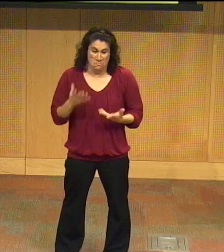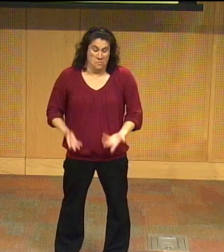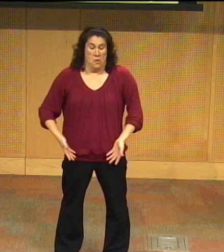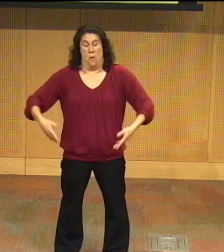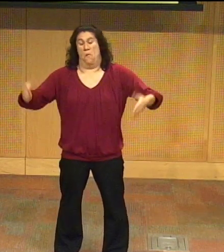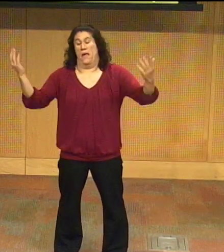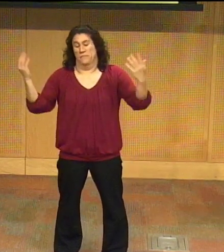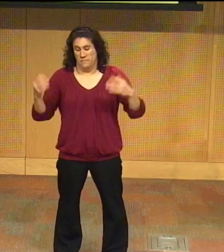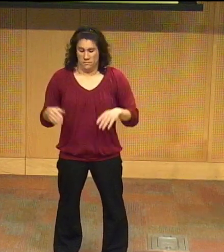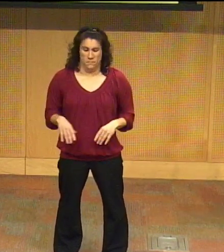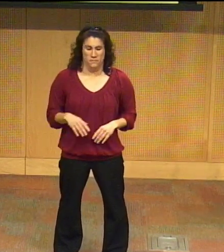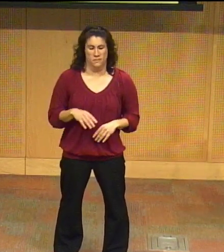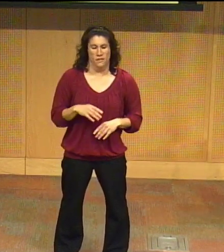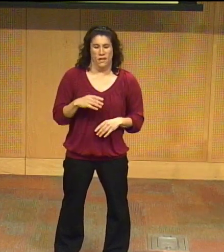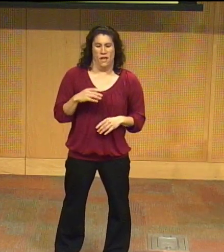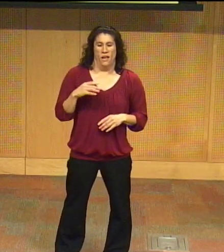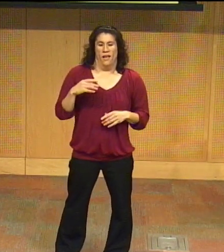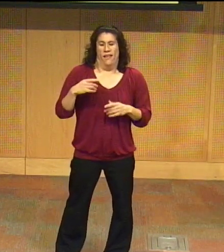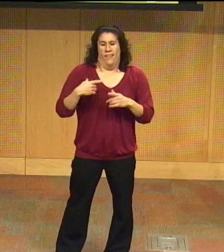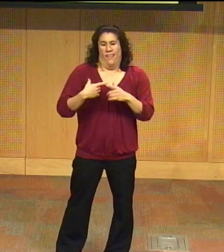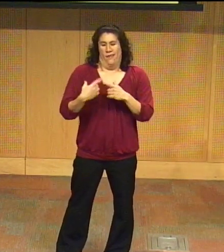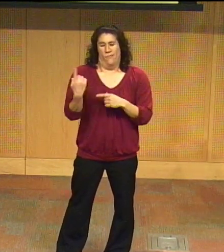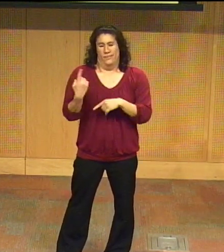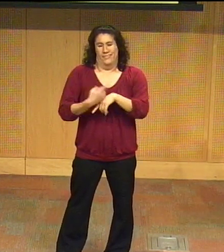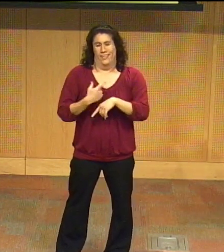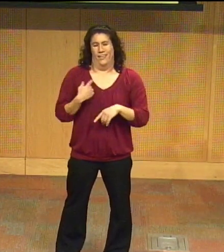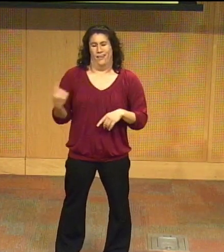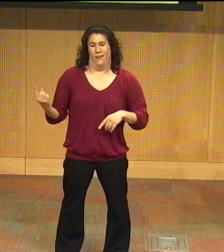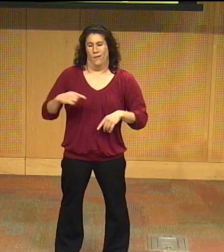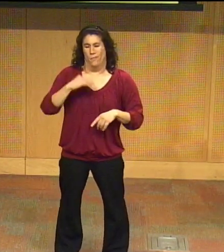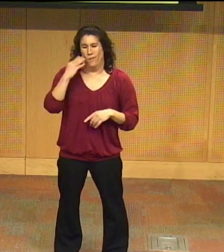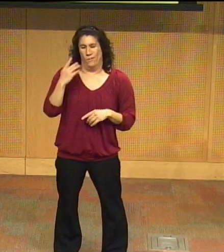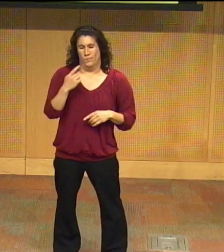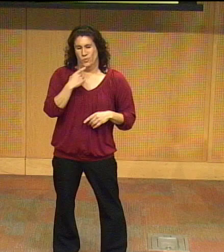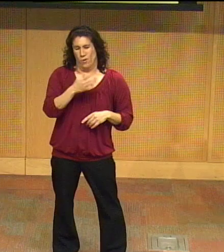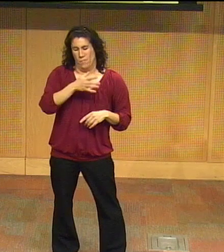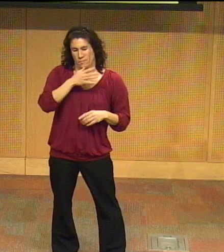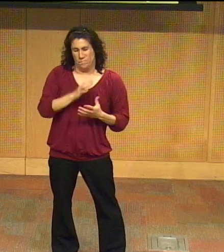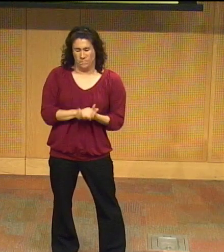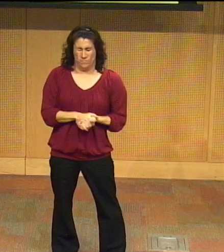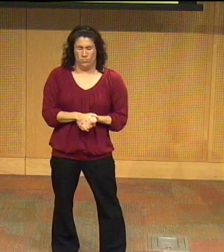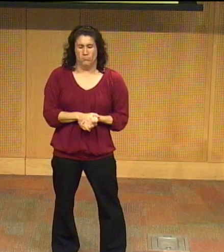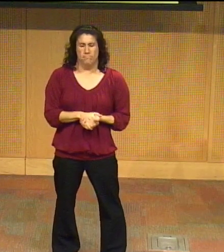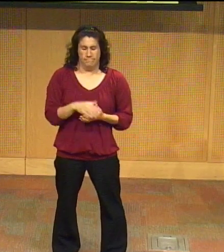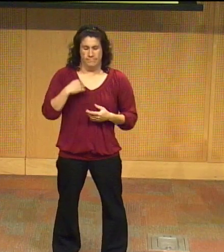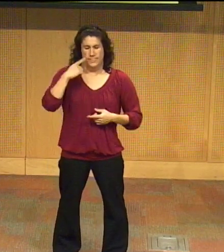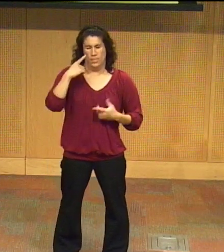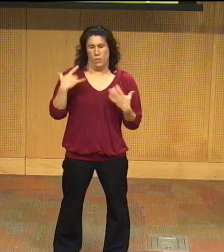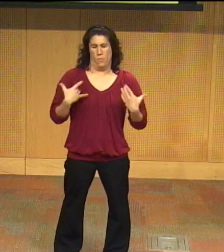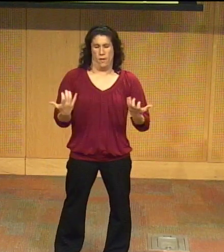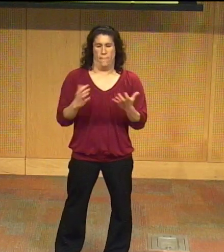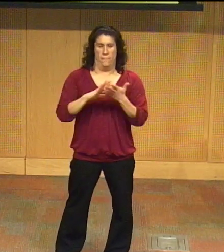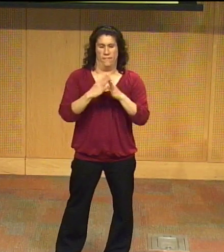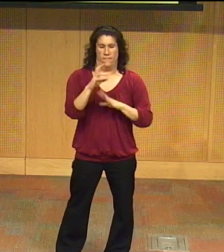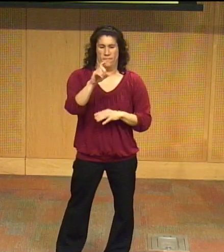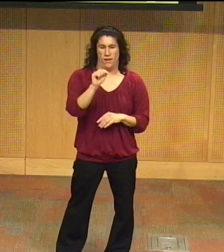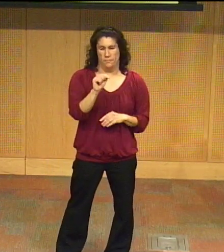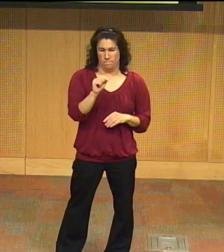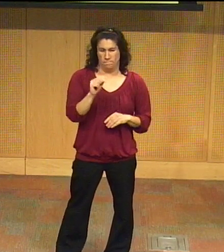exactly that. I was doing well. My parents were happy with the school environment. And then one day I came home and I said to my mother, I